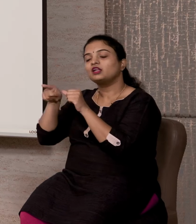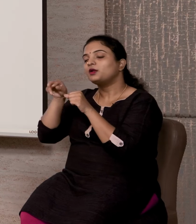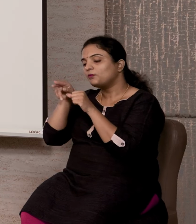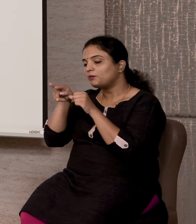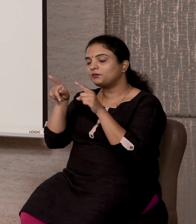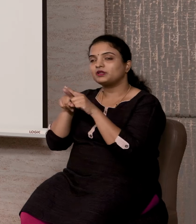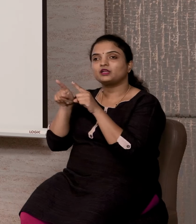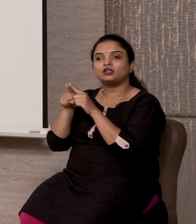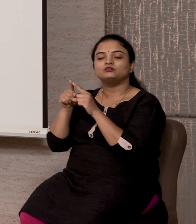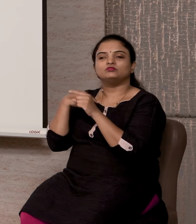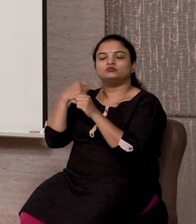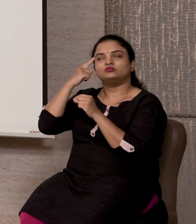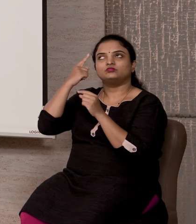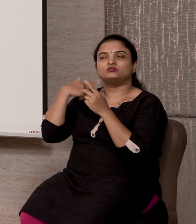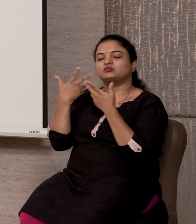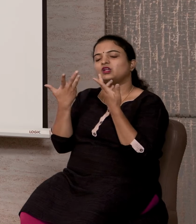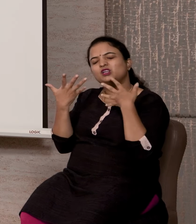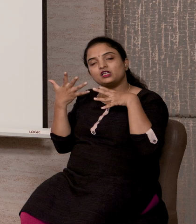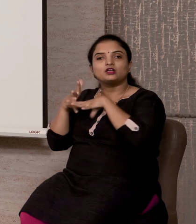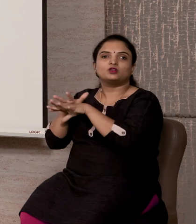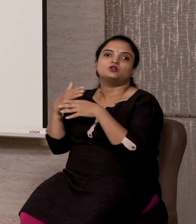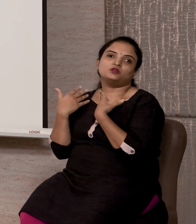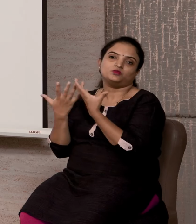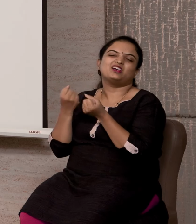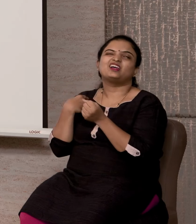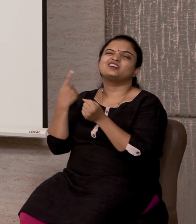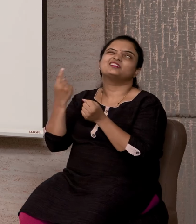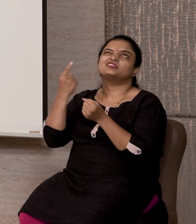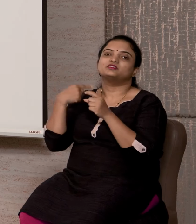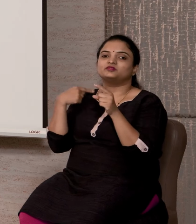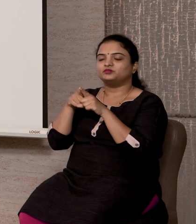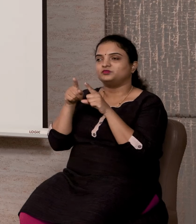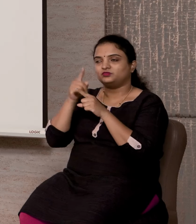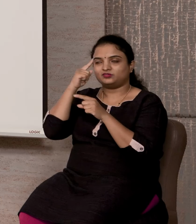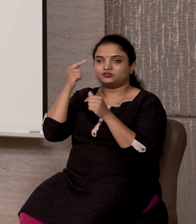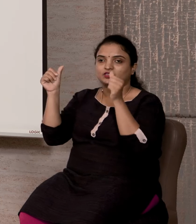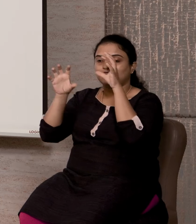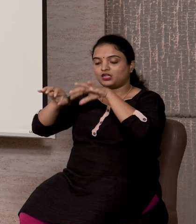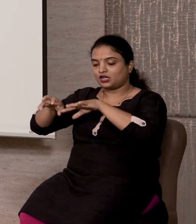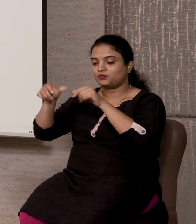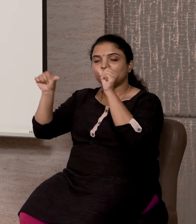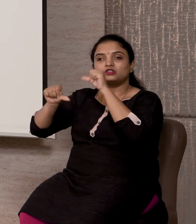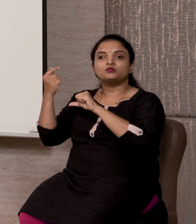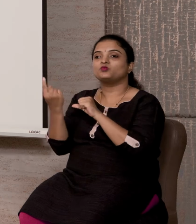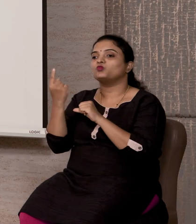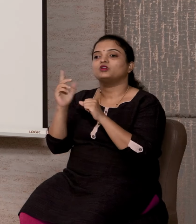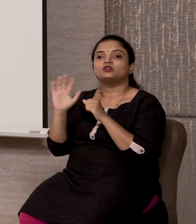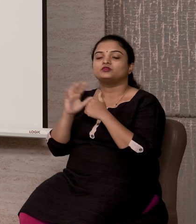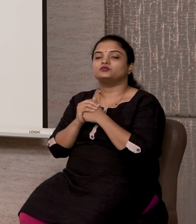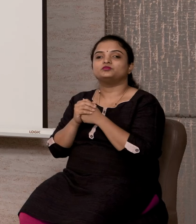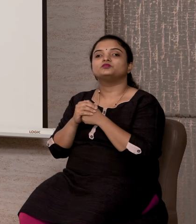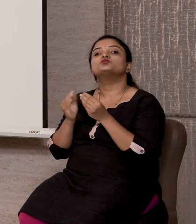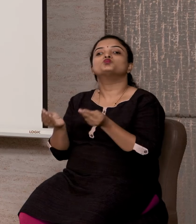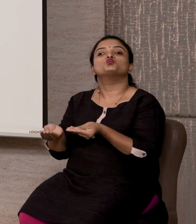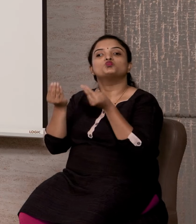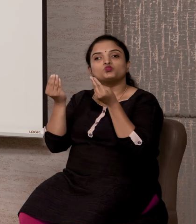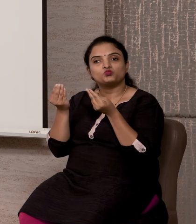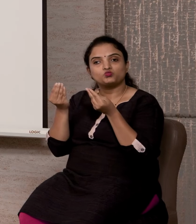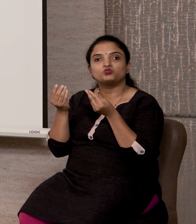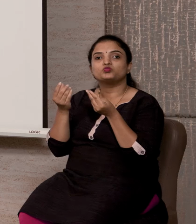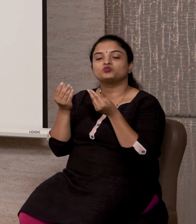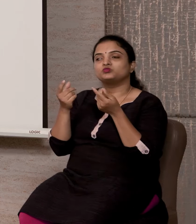whole education system more inclusive, right? So it is not just confined to computer science, but it concerns with more of